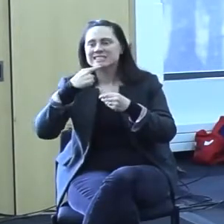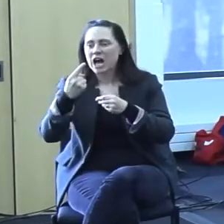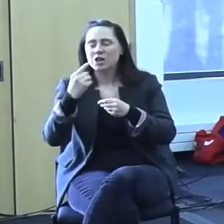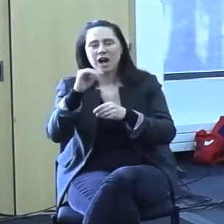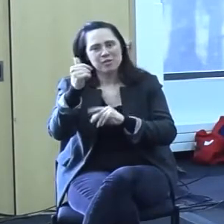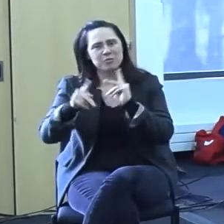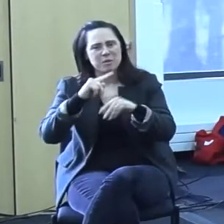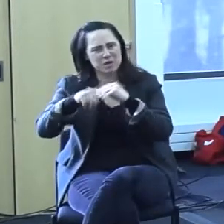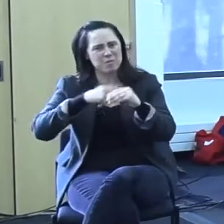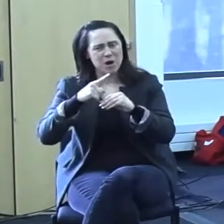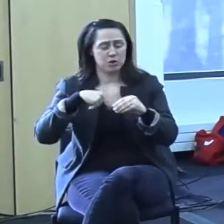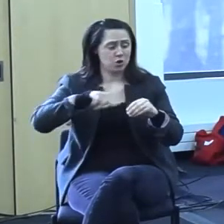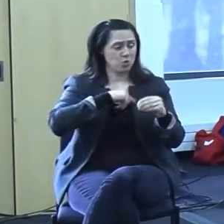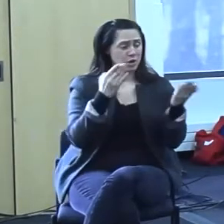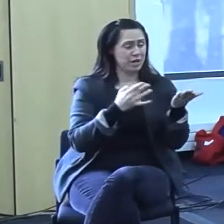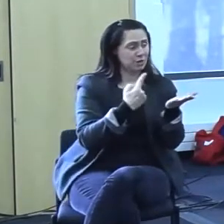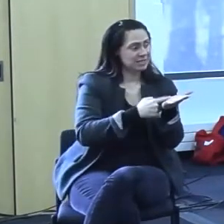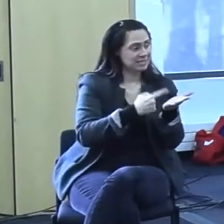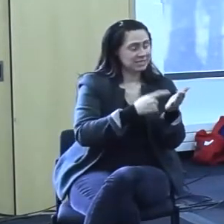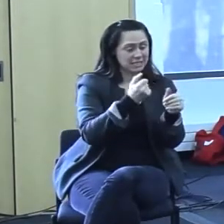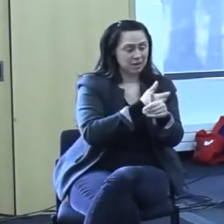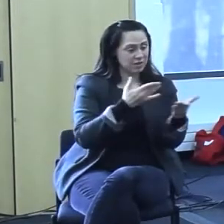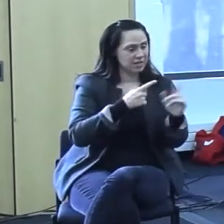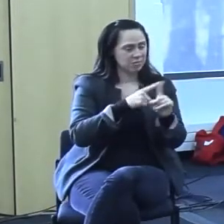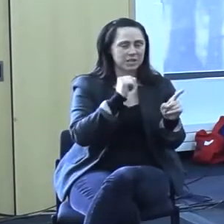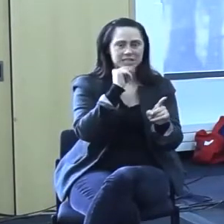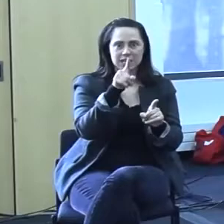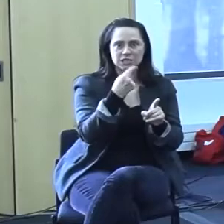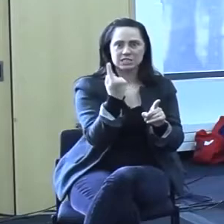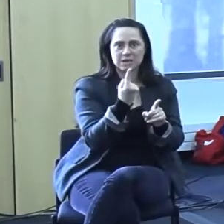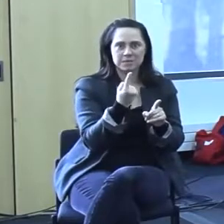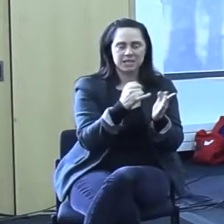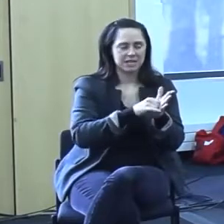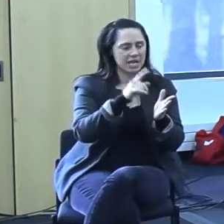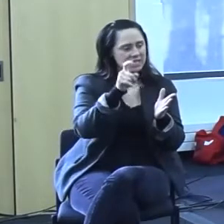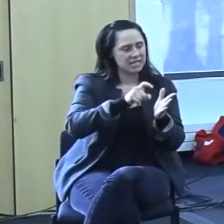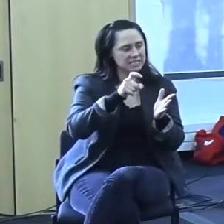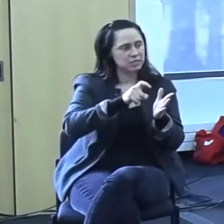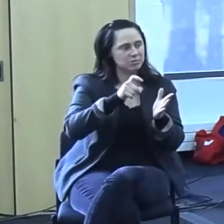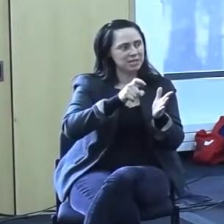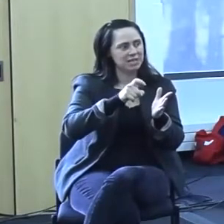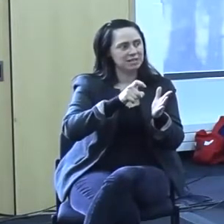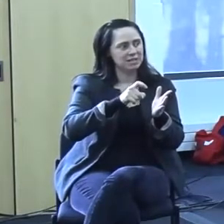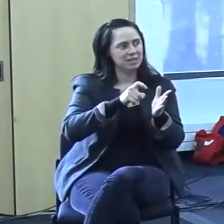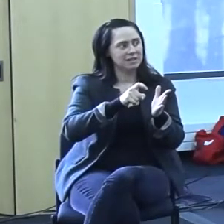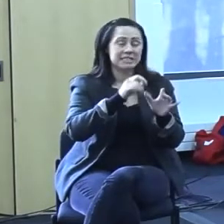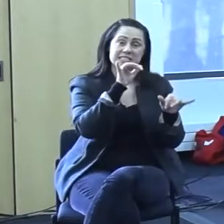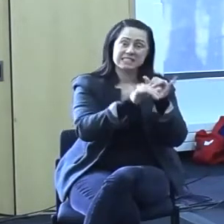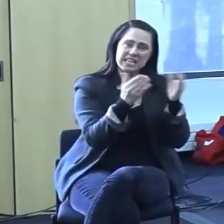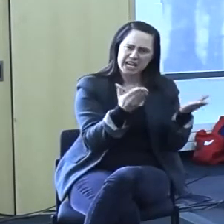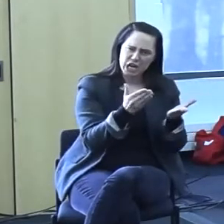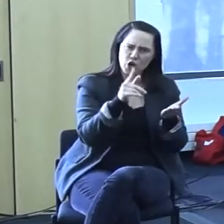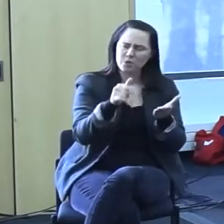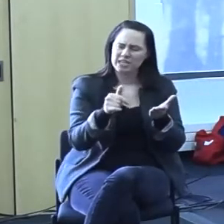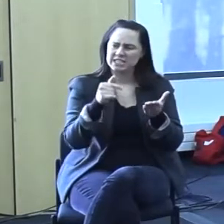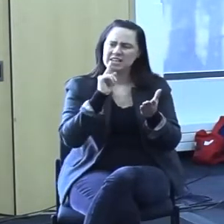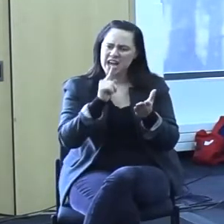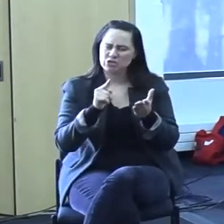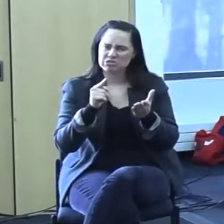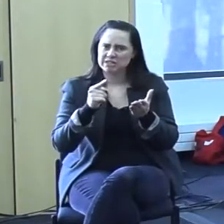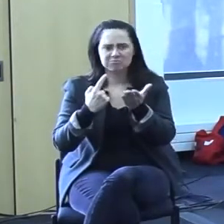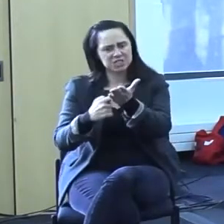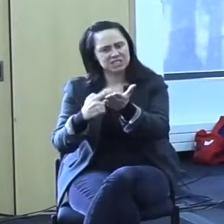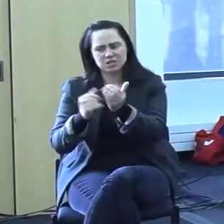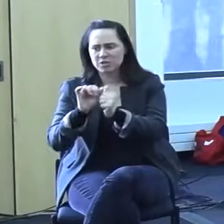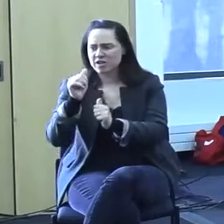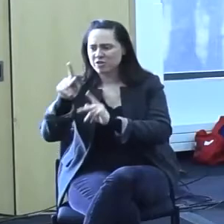we're here discussing everything, but it's not just something that needs to be stay here. Like we need to actually like make